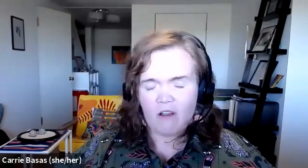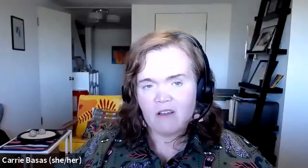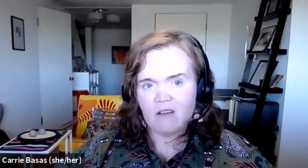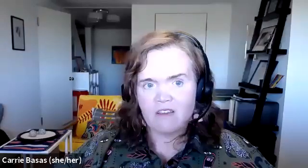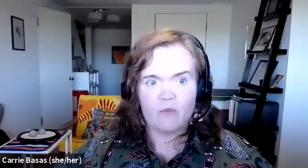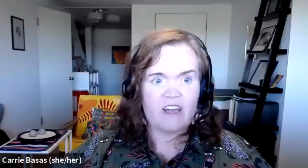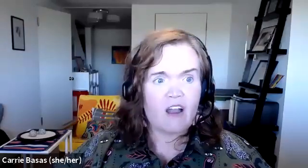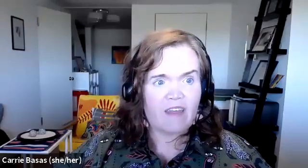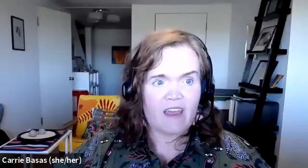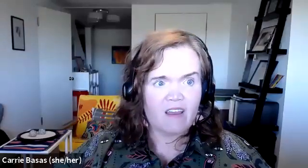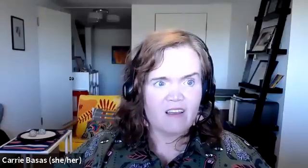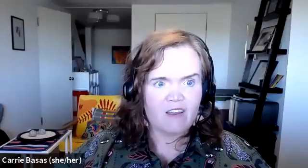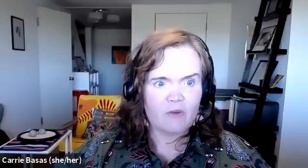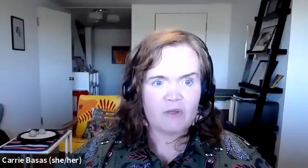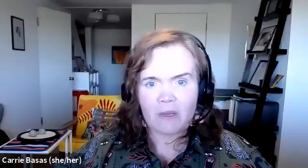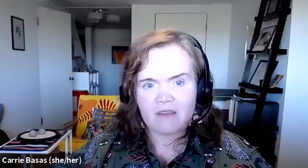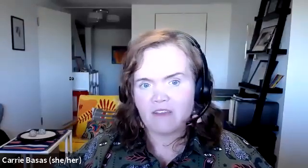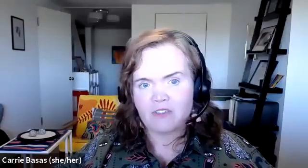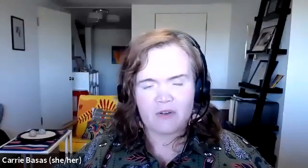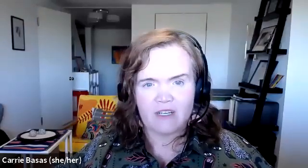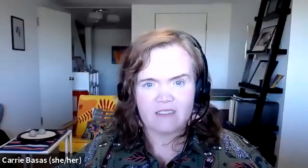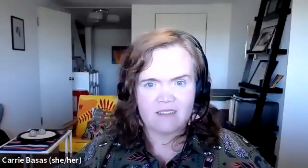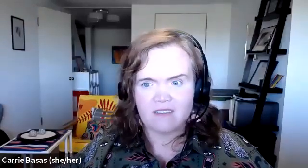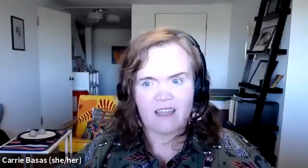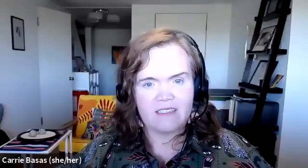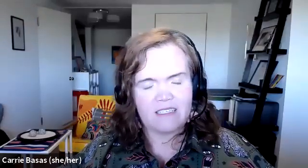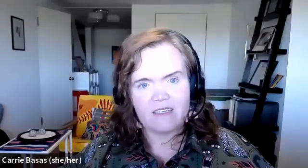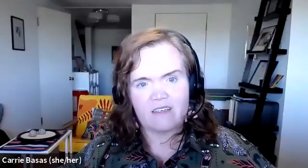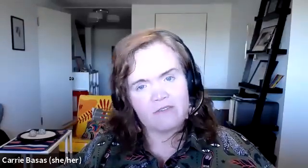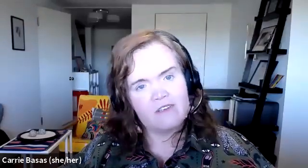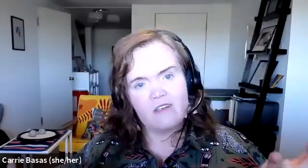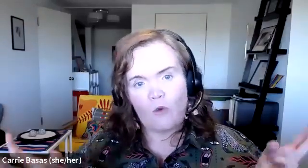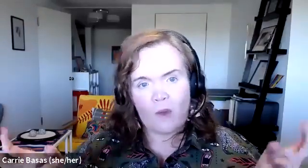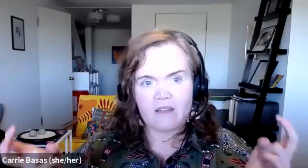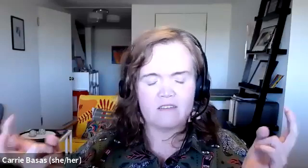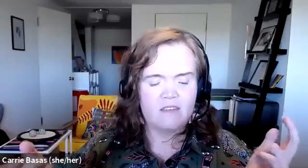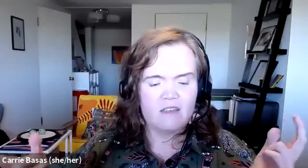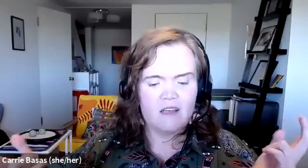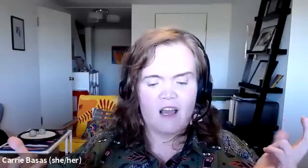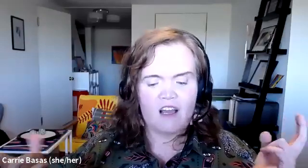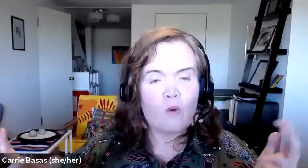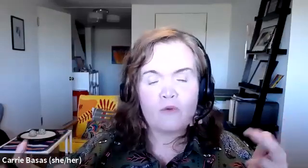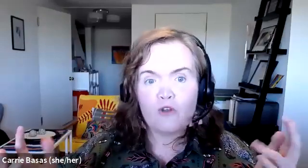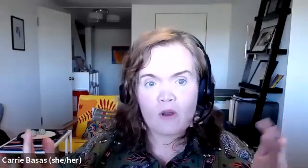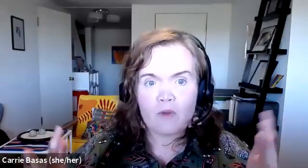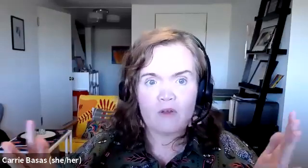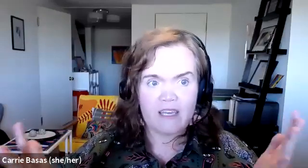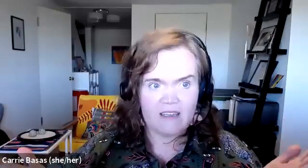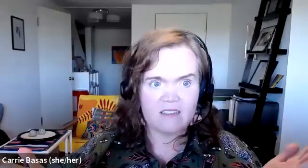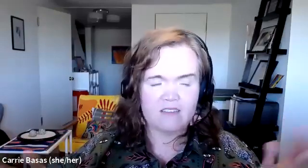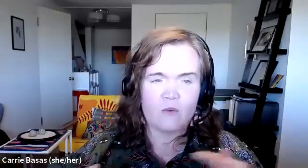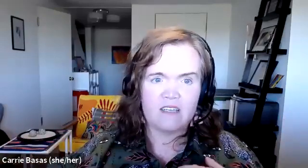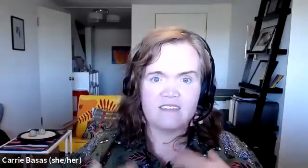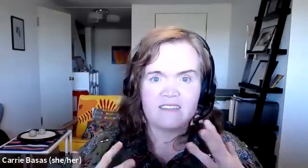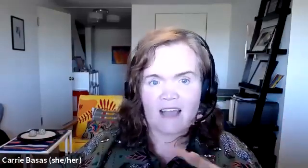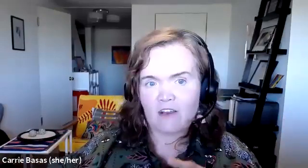now, then when are they? We're quickly returning to this idea of what quote normal